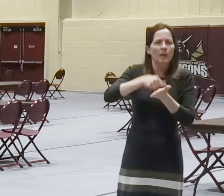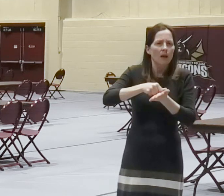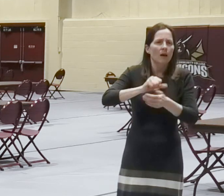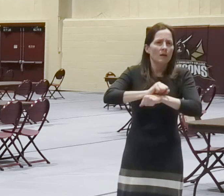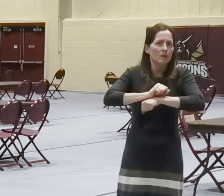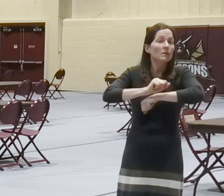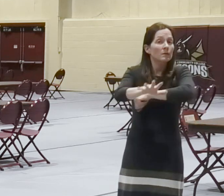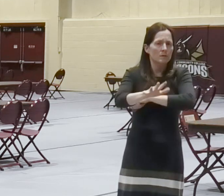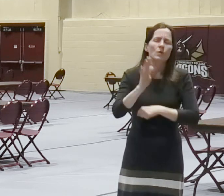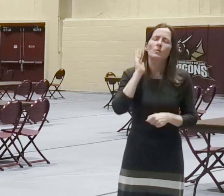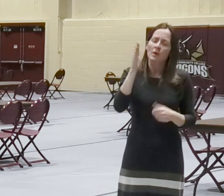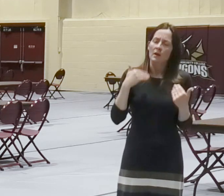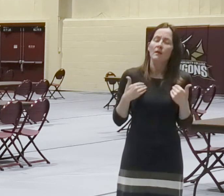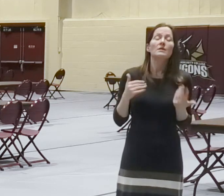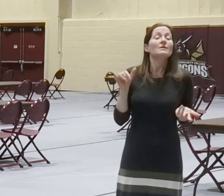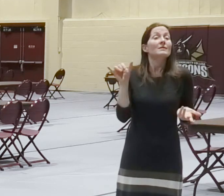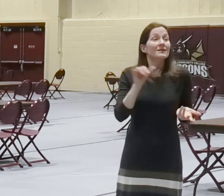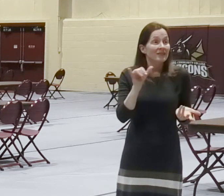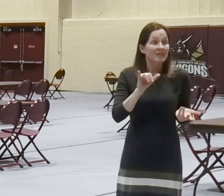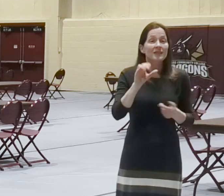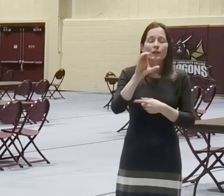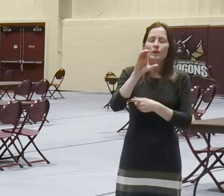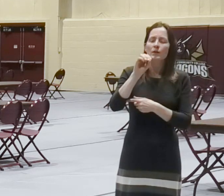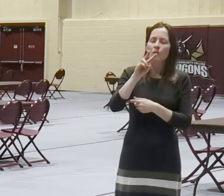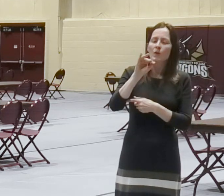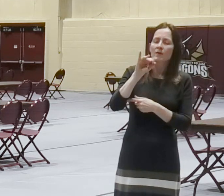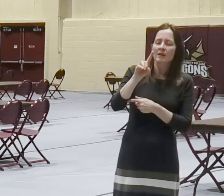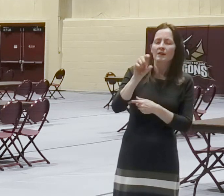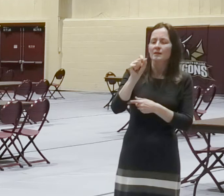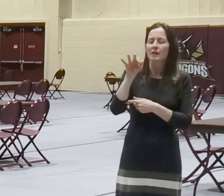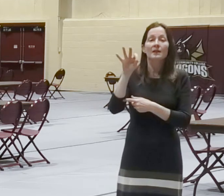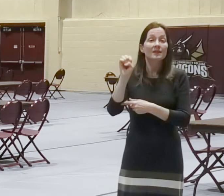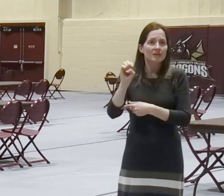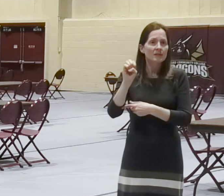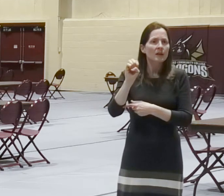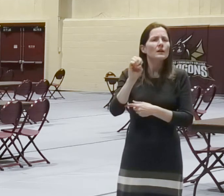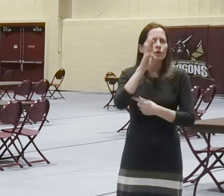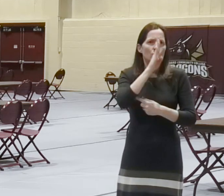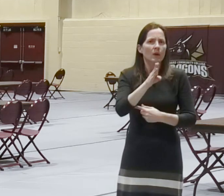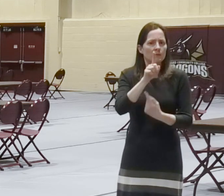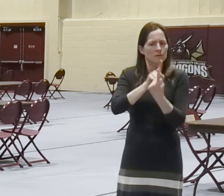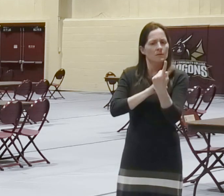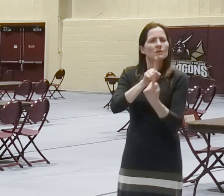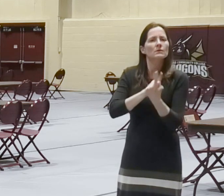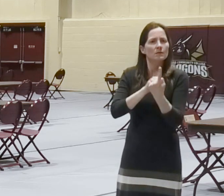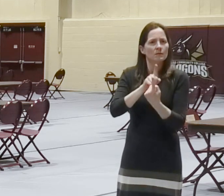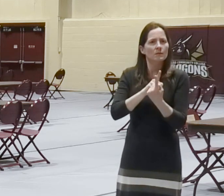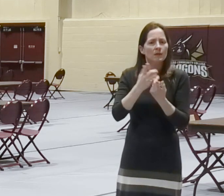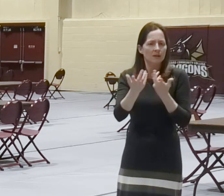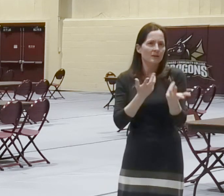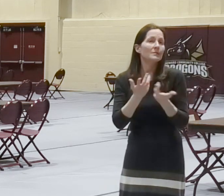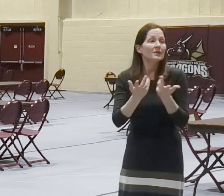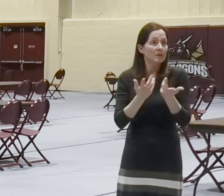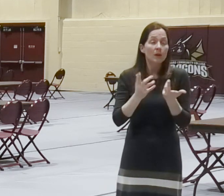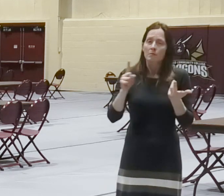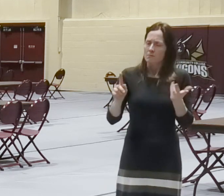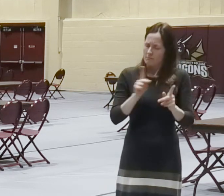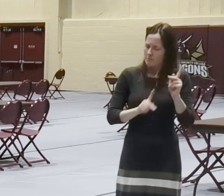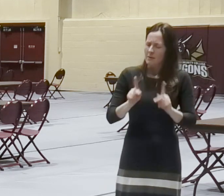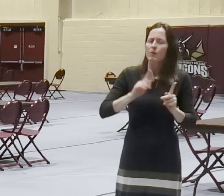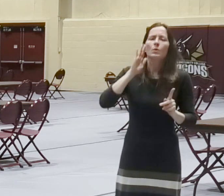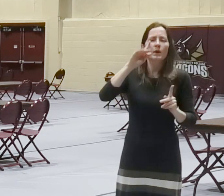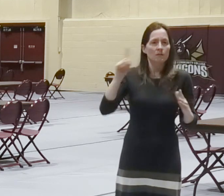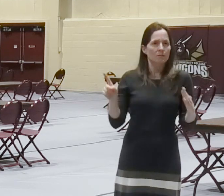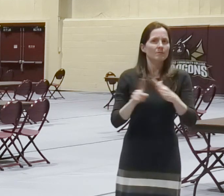COVID-safe, in-person, direct community engagement. People will be in your neighborhoods